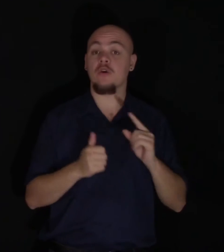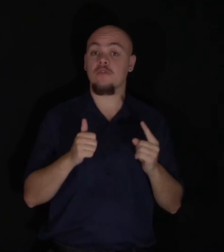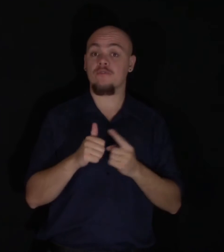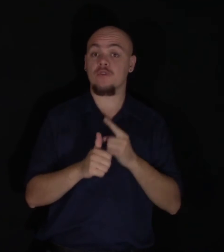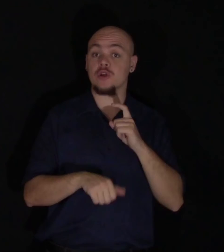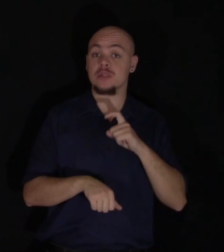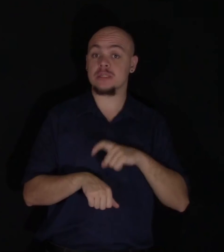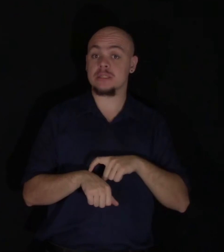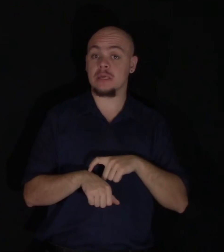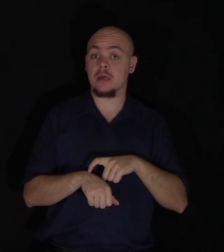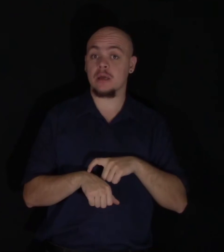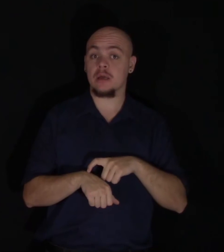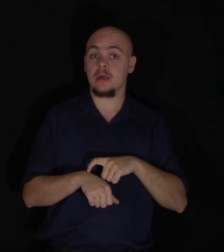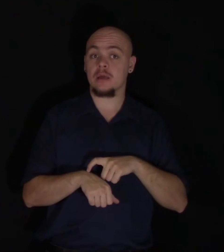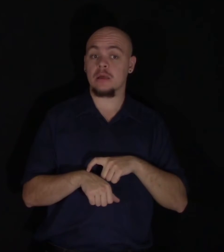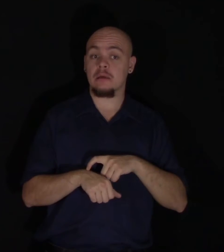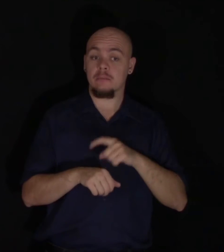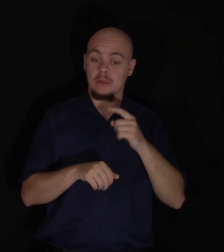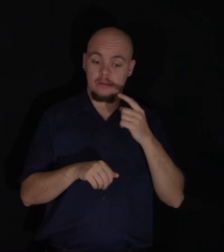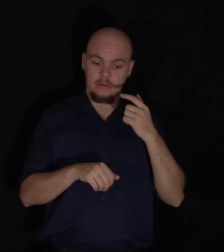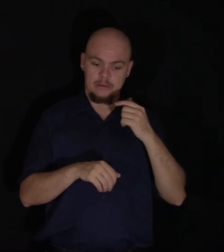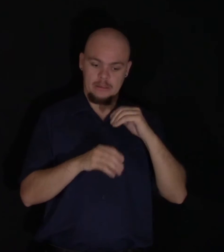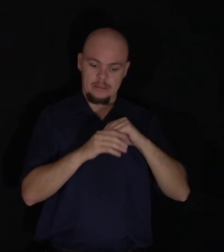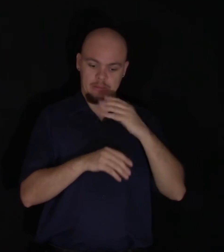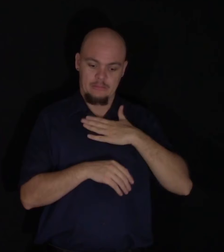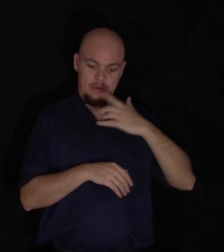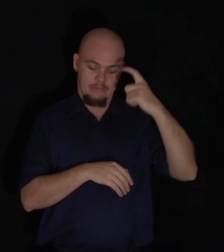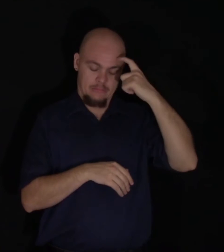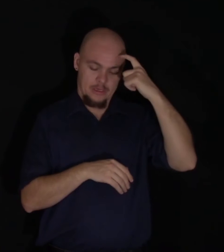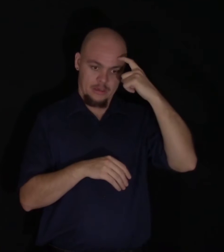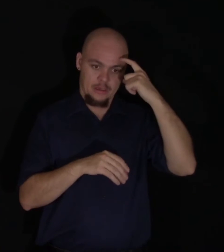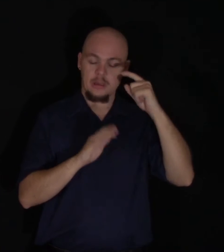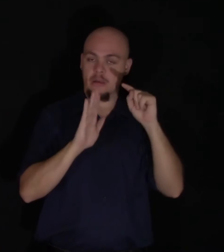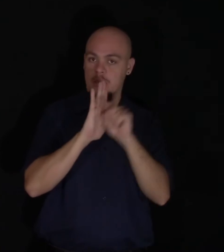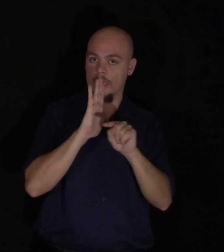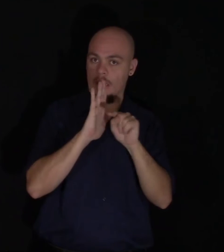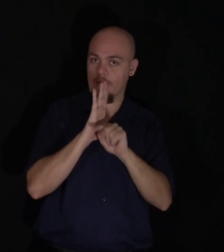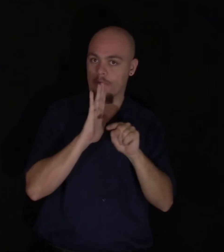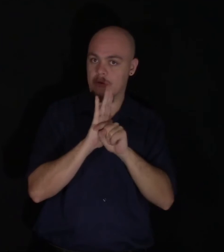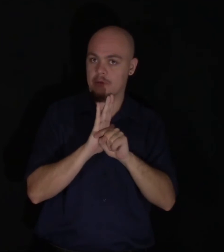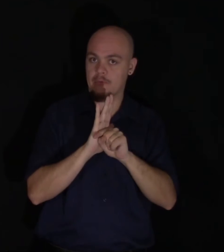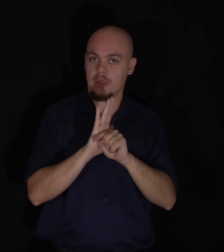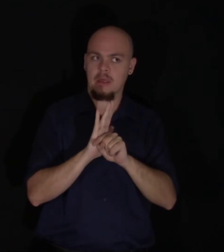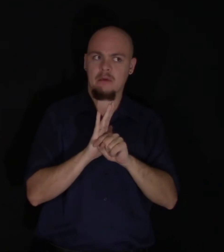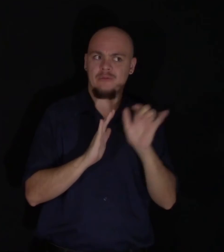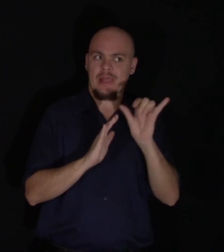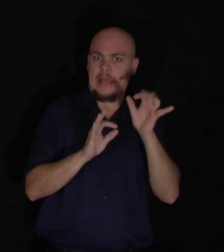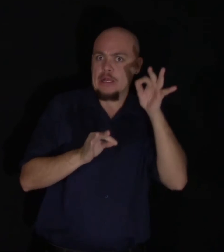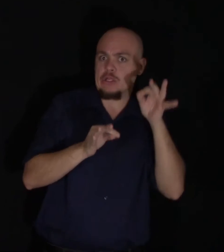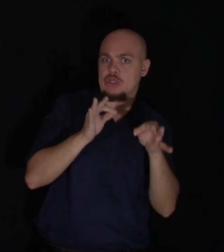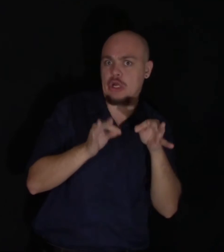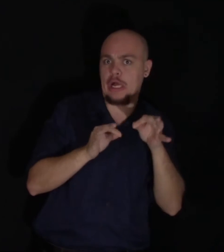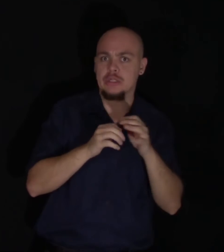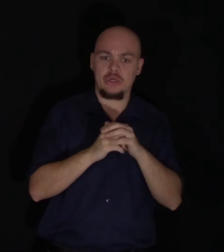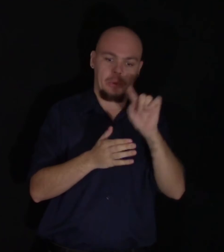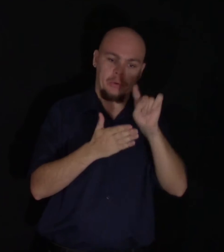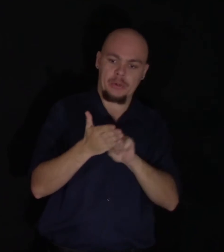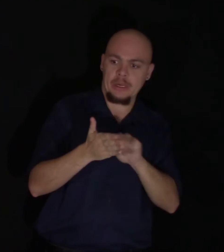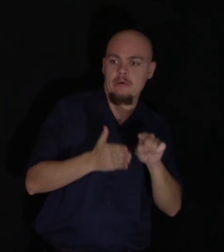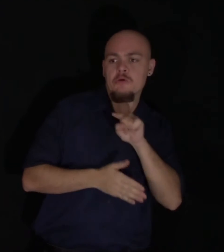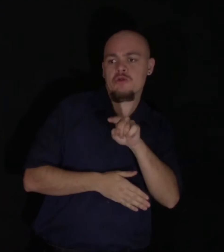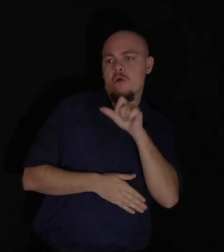time that I heard this negative chatter going on in my head. It was this judger, this critique saying,